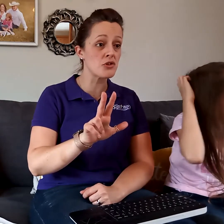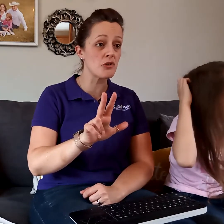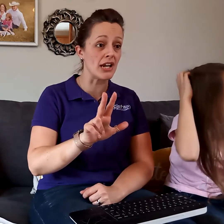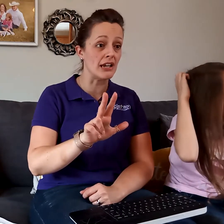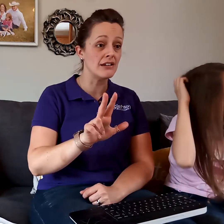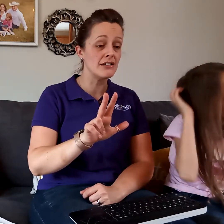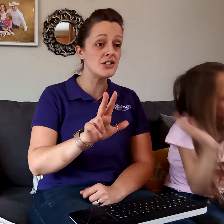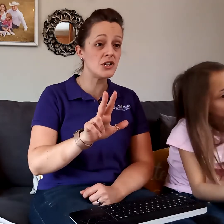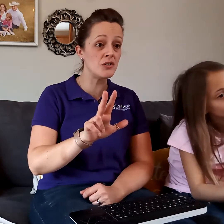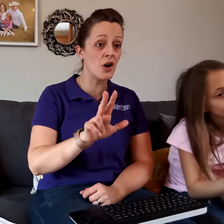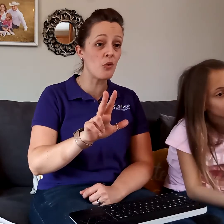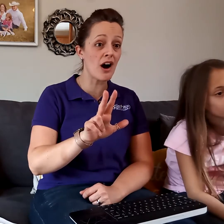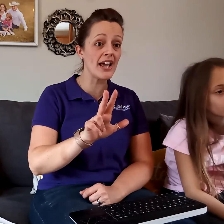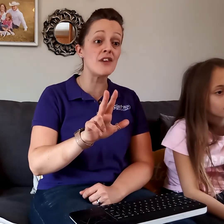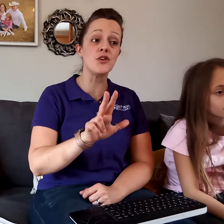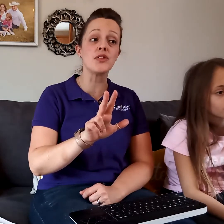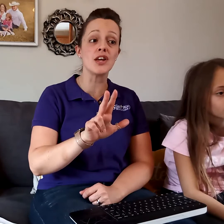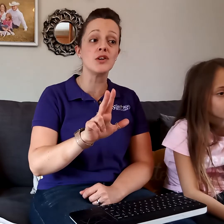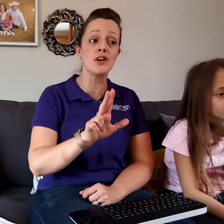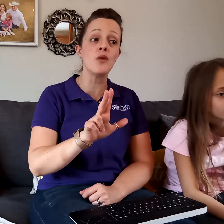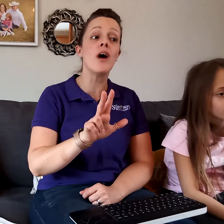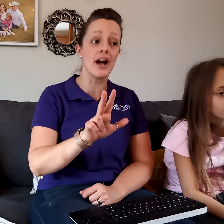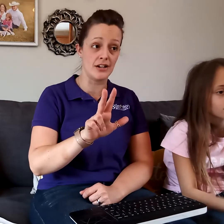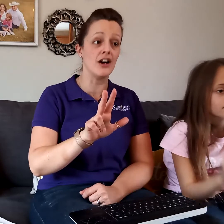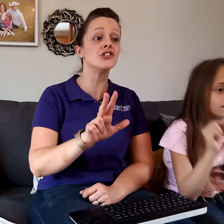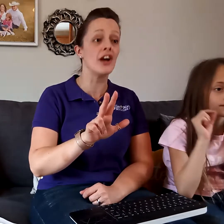3. Do you know why? If you think you know why, nod your head.